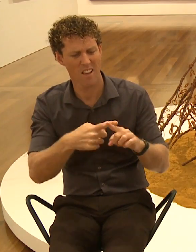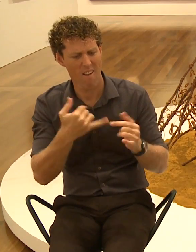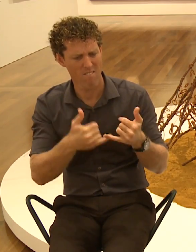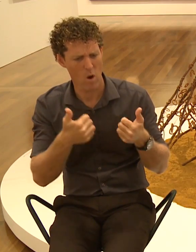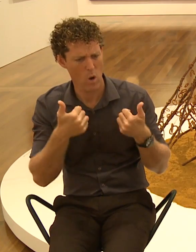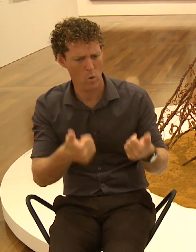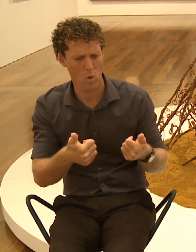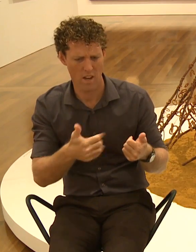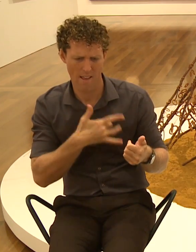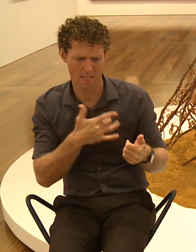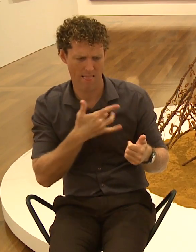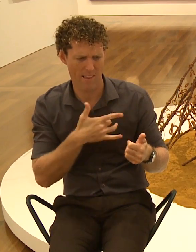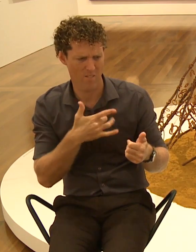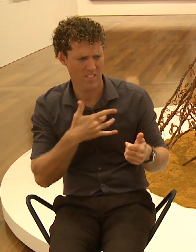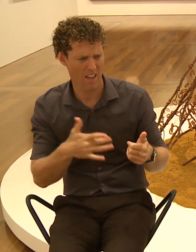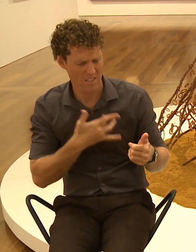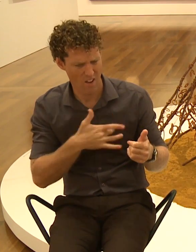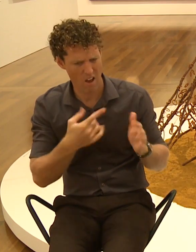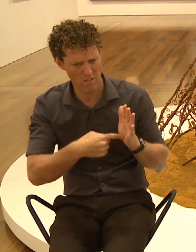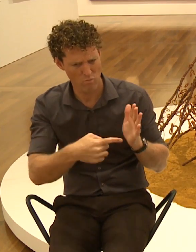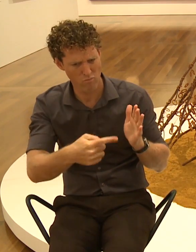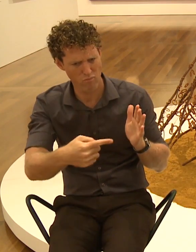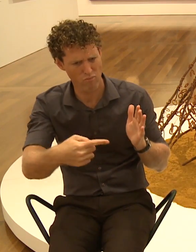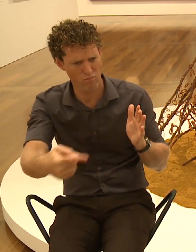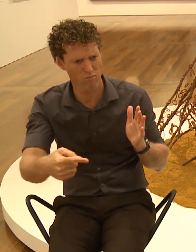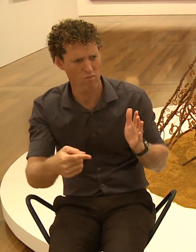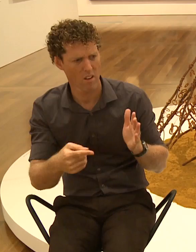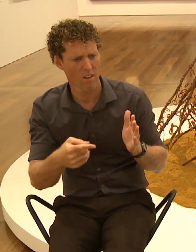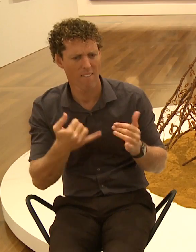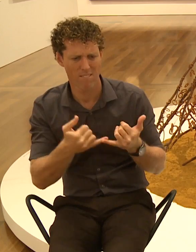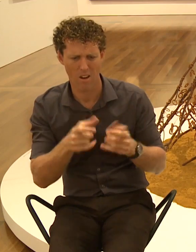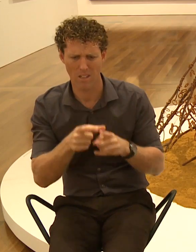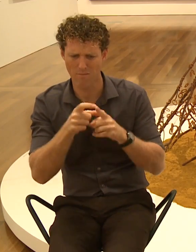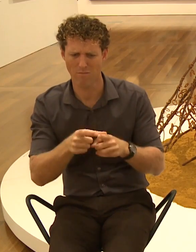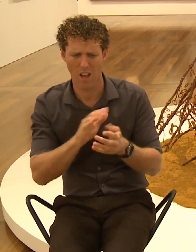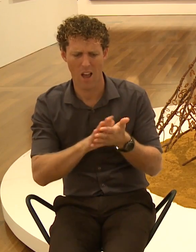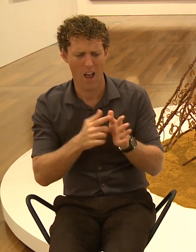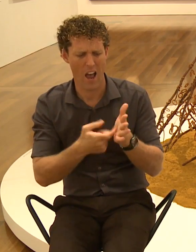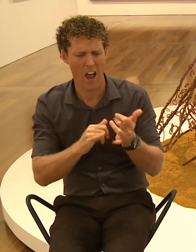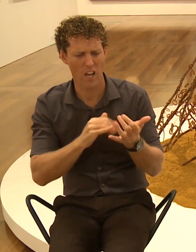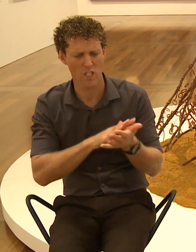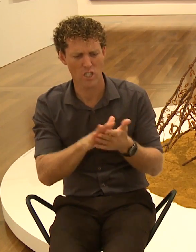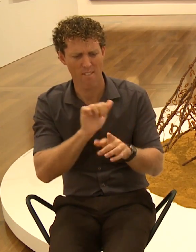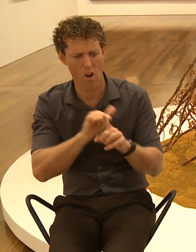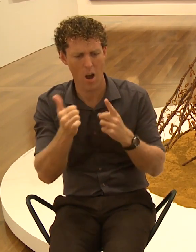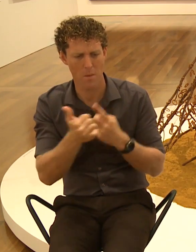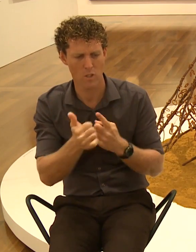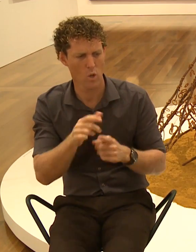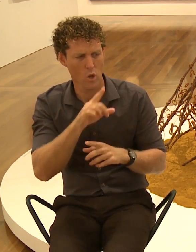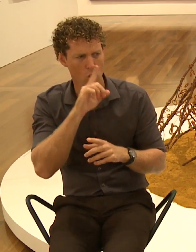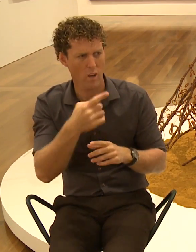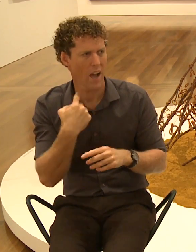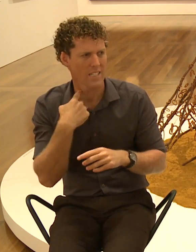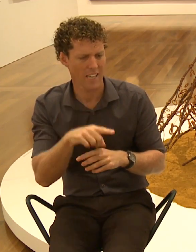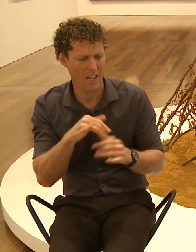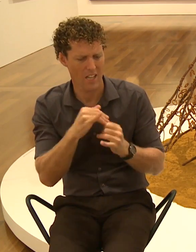It lives and survives in a very, very quite harsh environment. And you can't kill